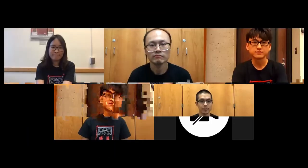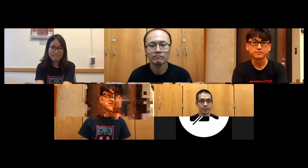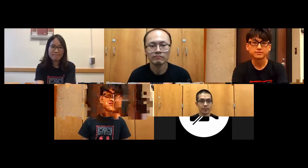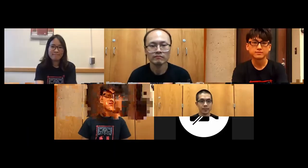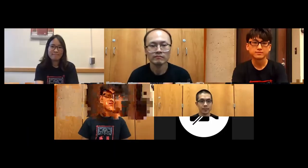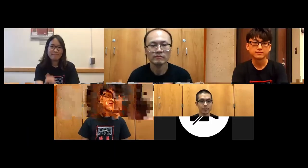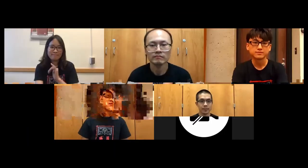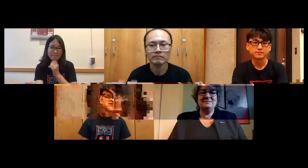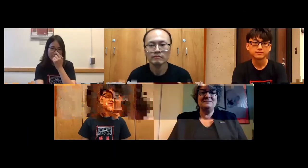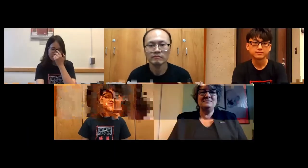There we go.